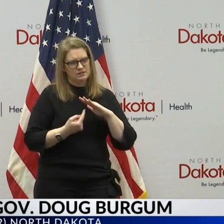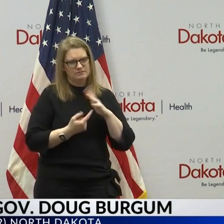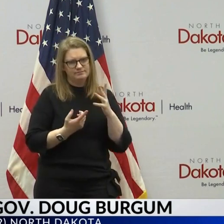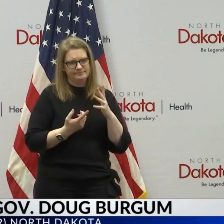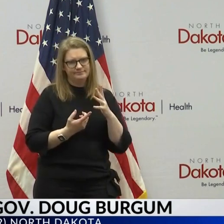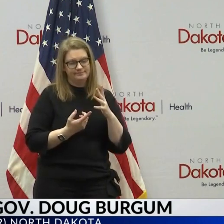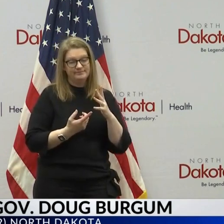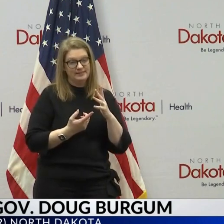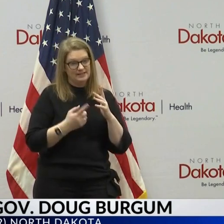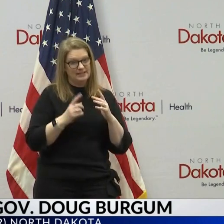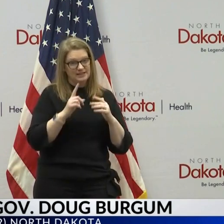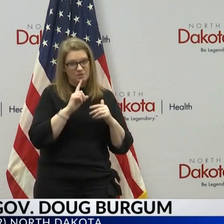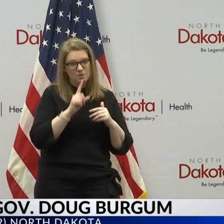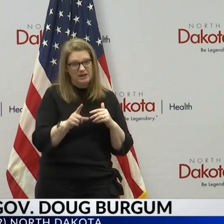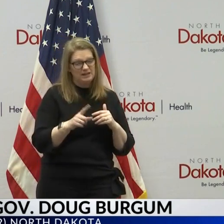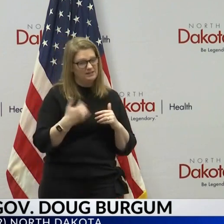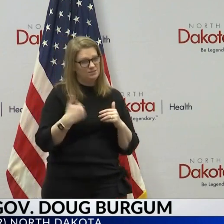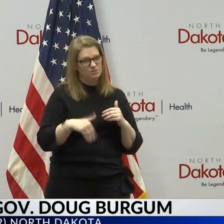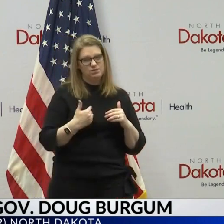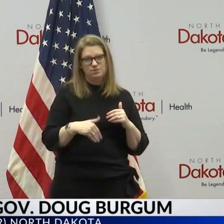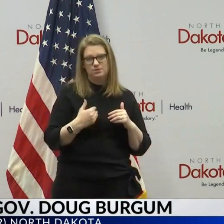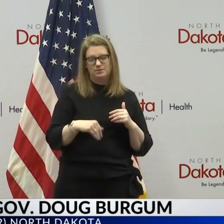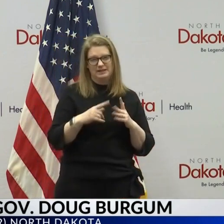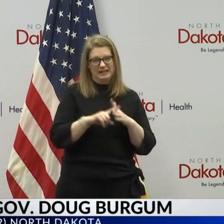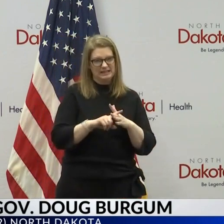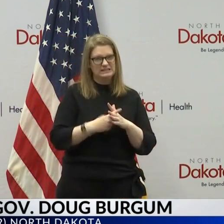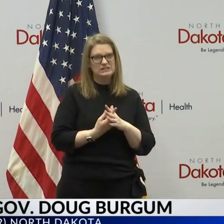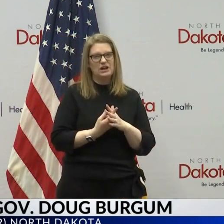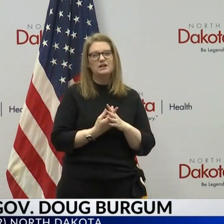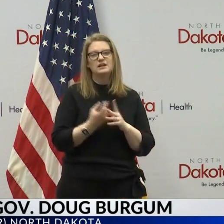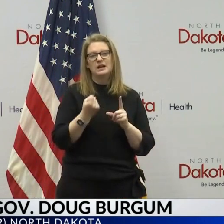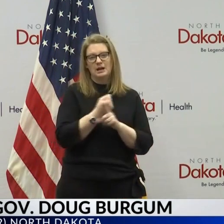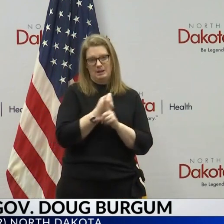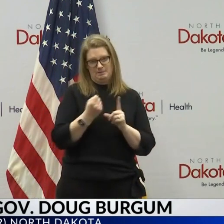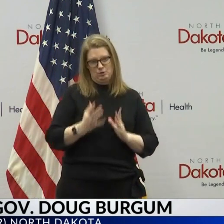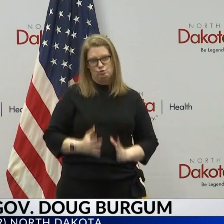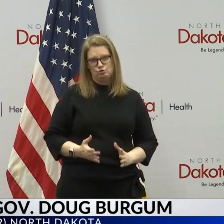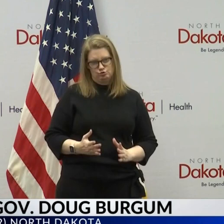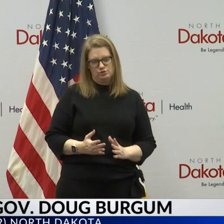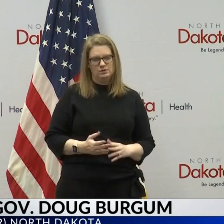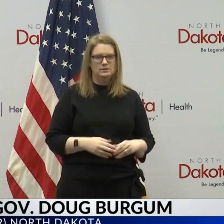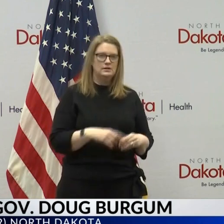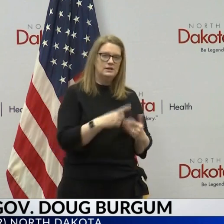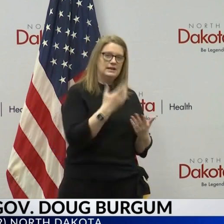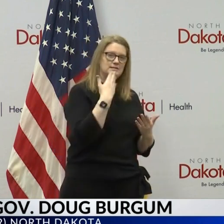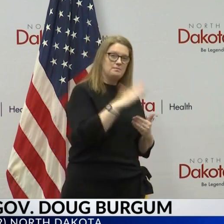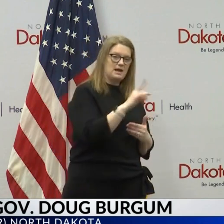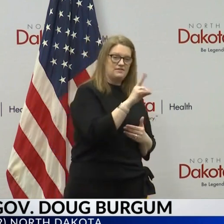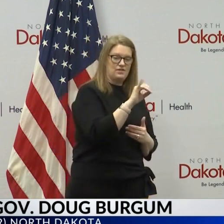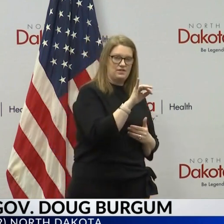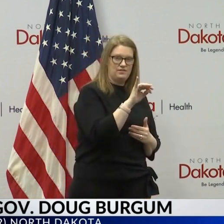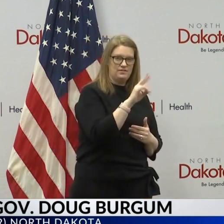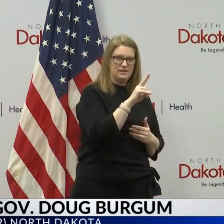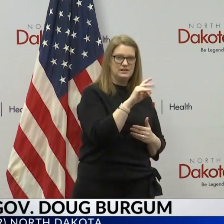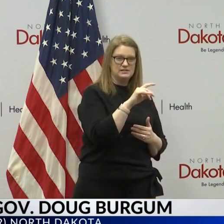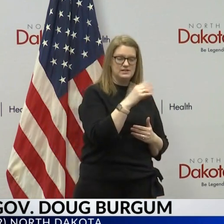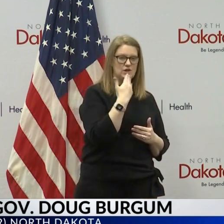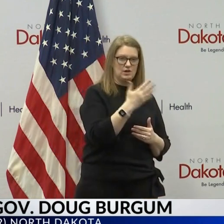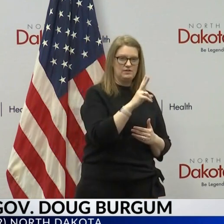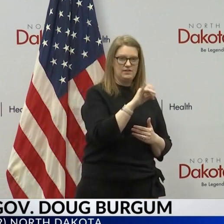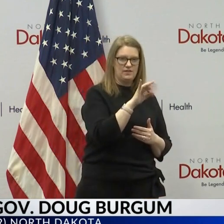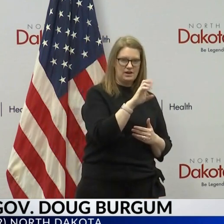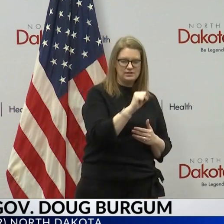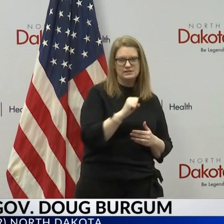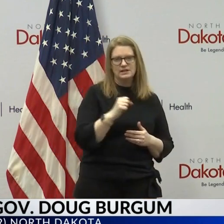creating a breeding ground for abusers. So it's bad for the virus, it's good for abusers. And we know